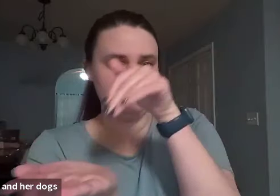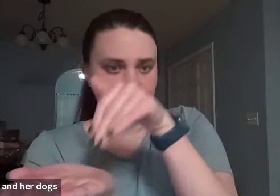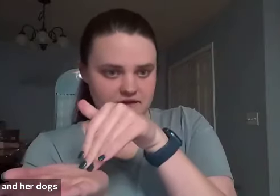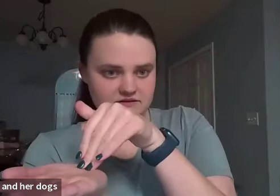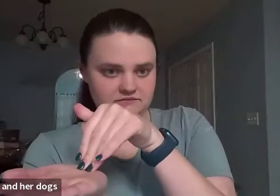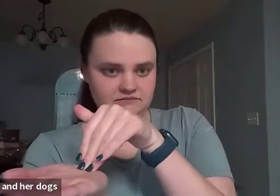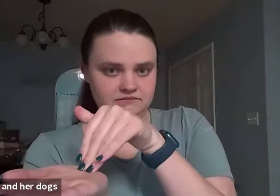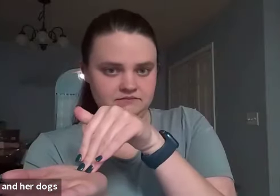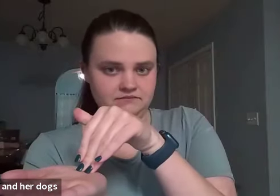1,000.